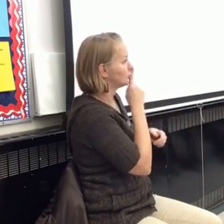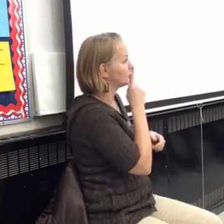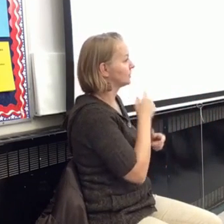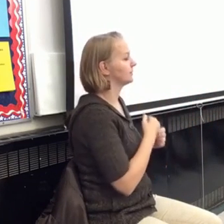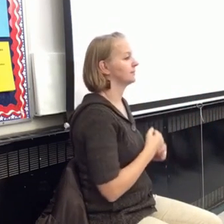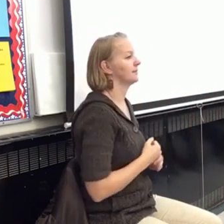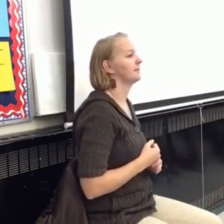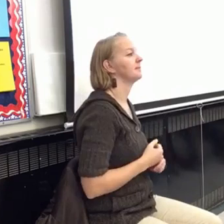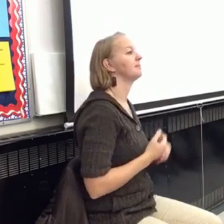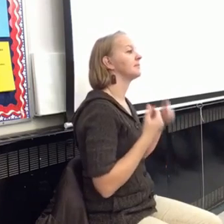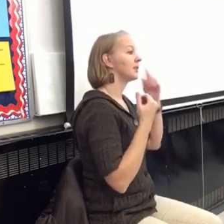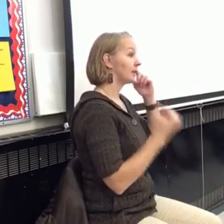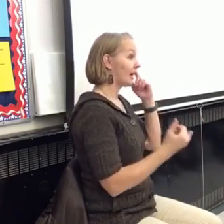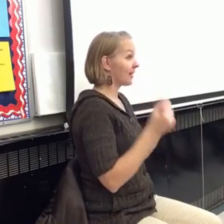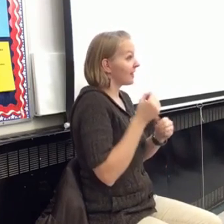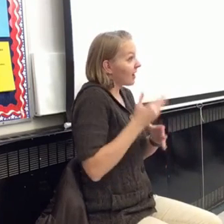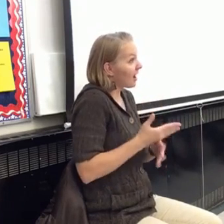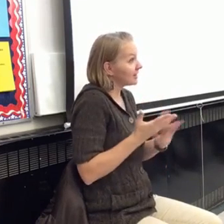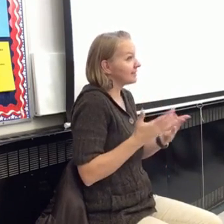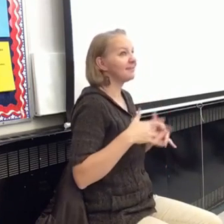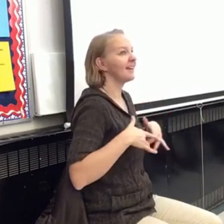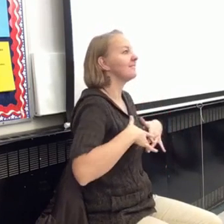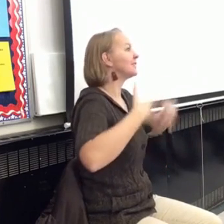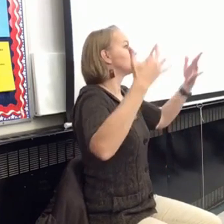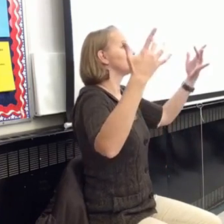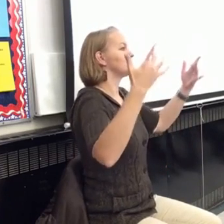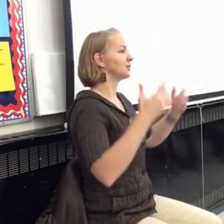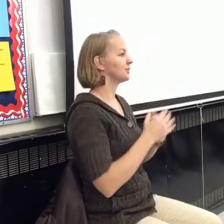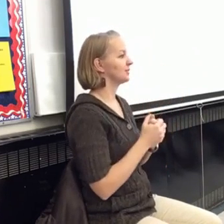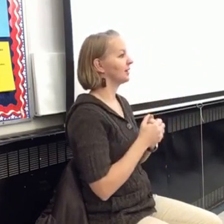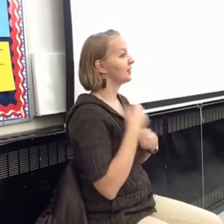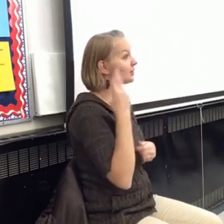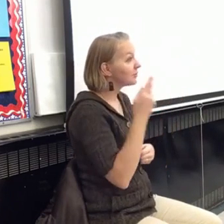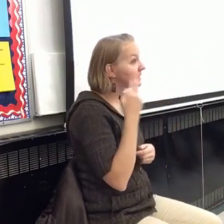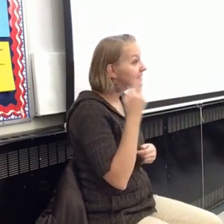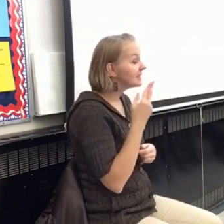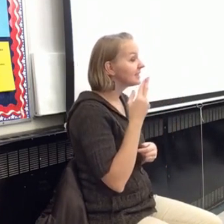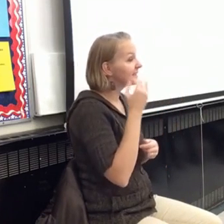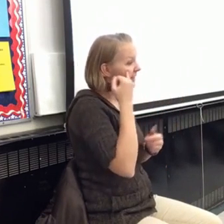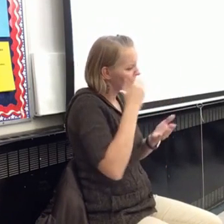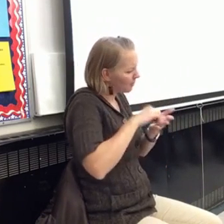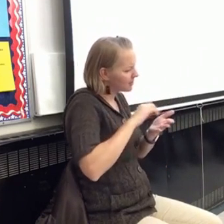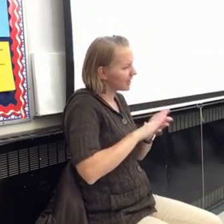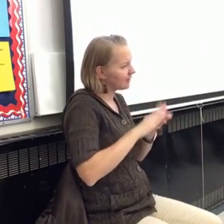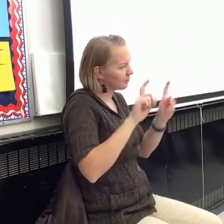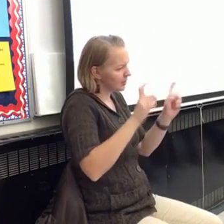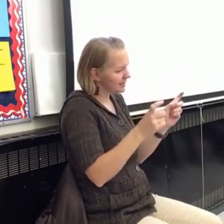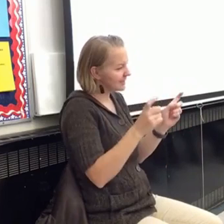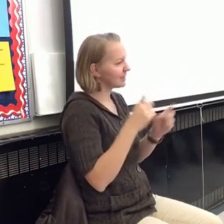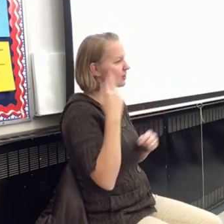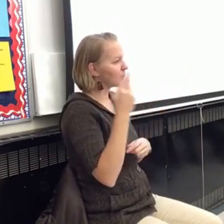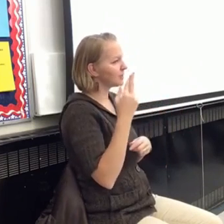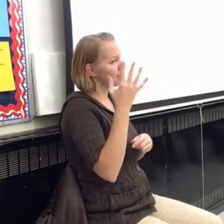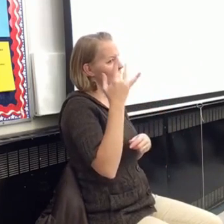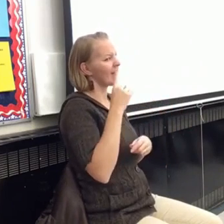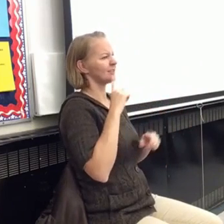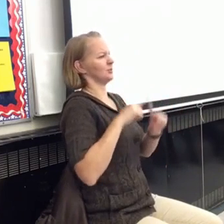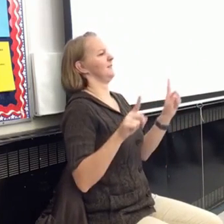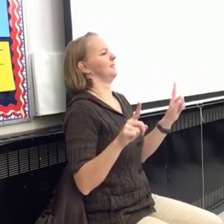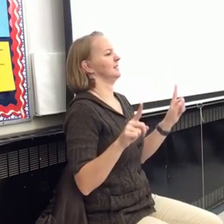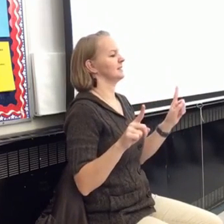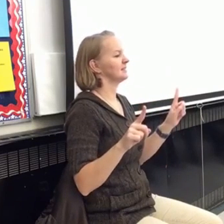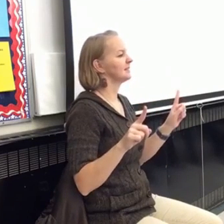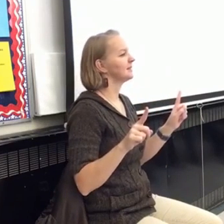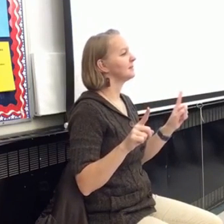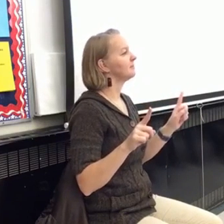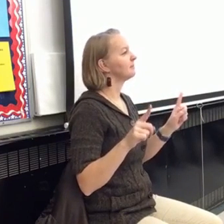Okay? Now, the cause of this was adventure. The reason why, if you will kind of put in parentheses, this is really why it's so different, is